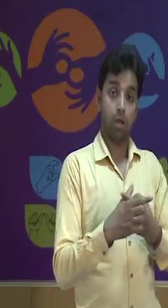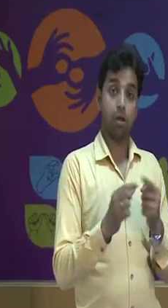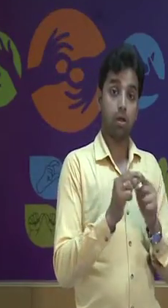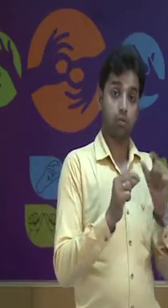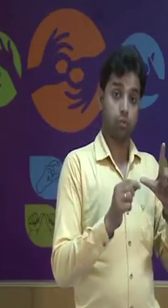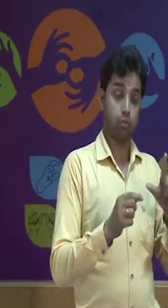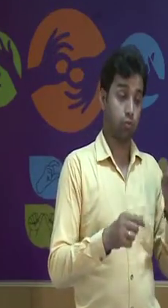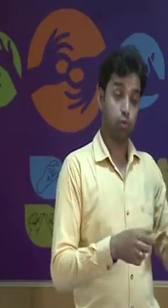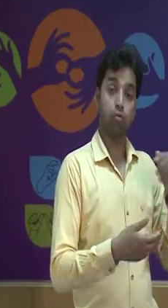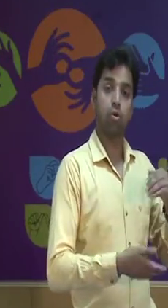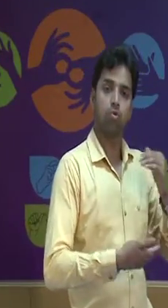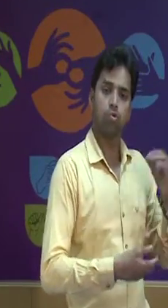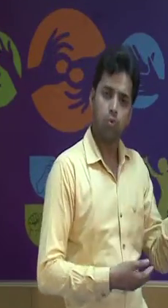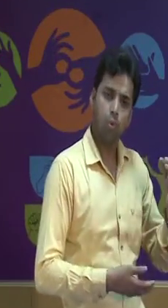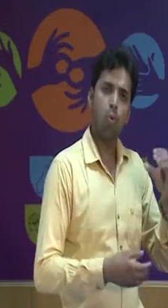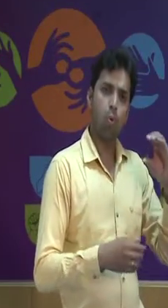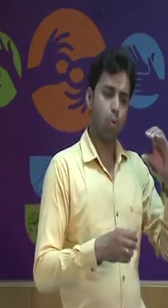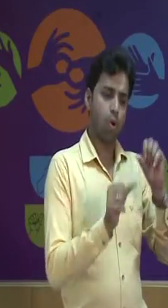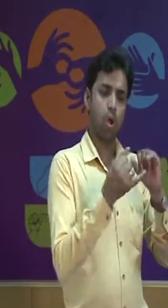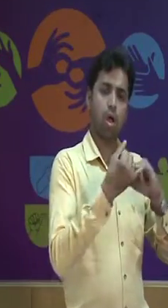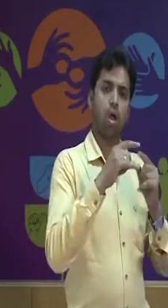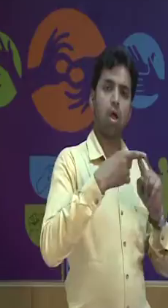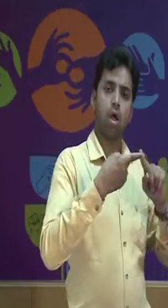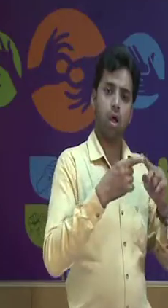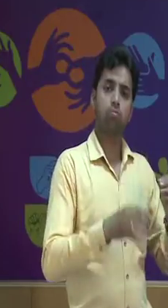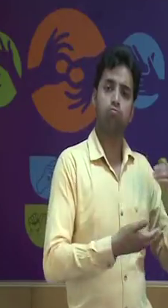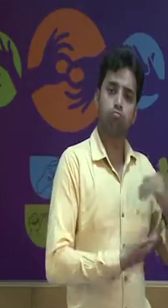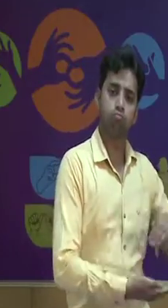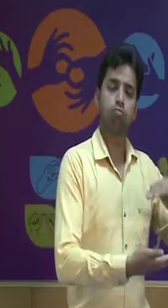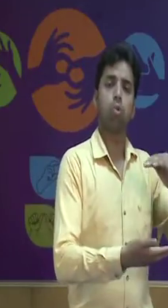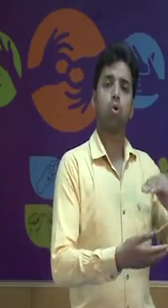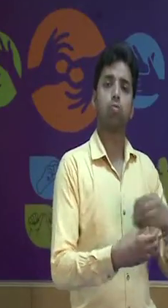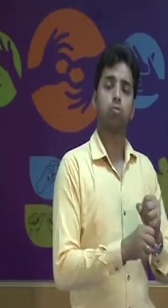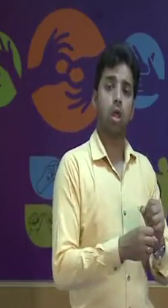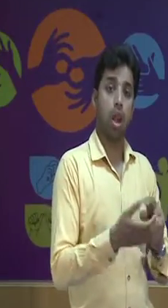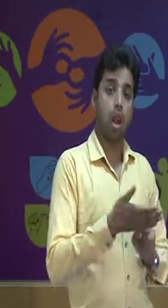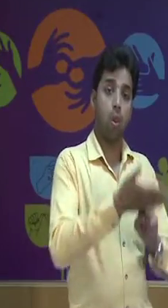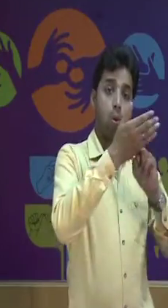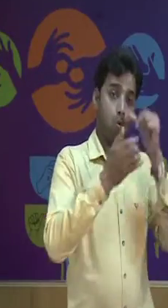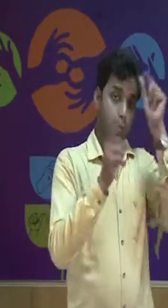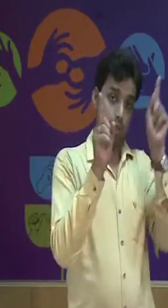Rajputs were a new caste that was born during this period in North India.